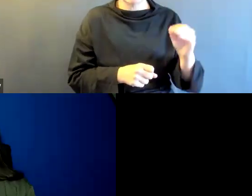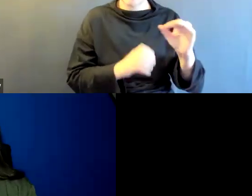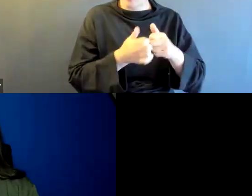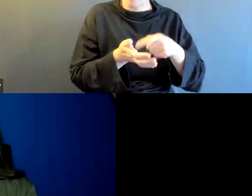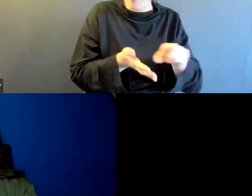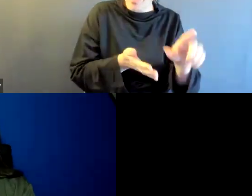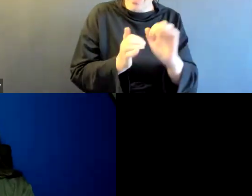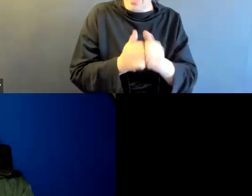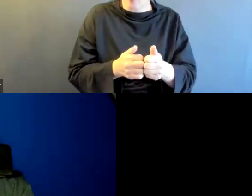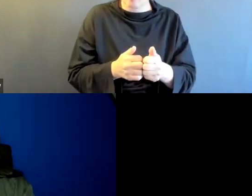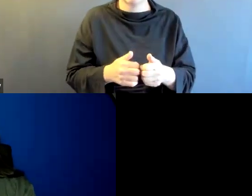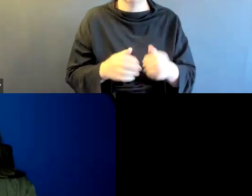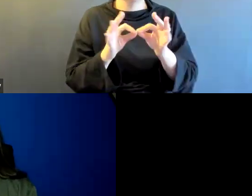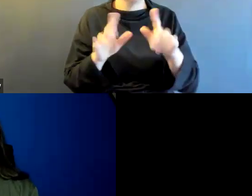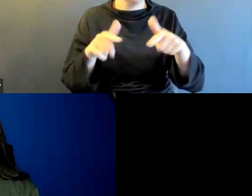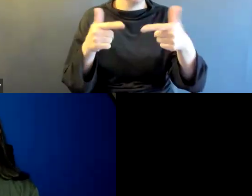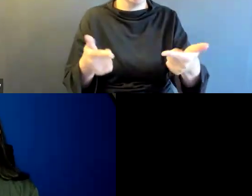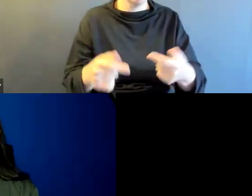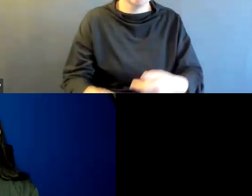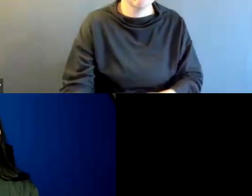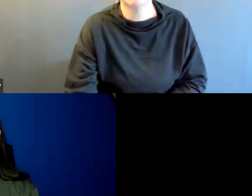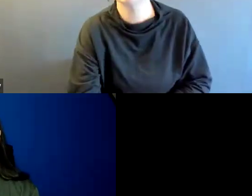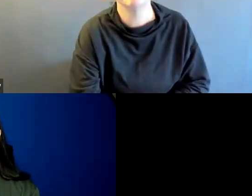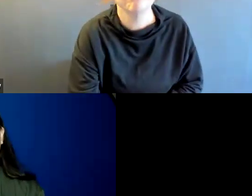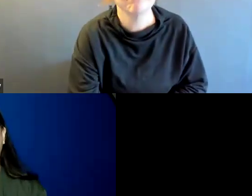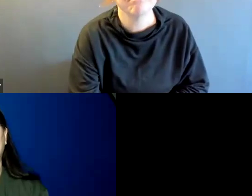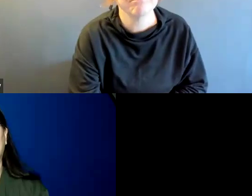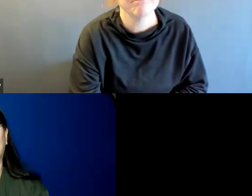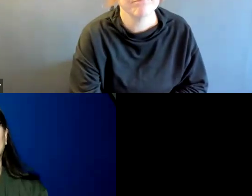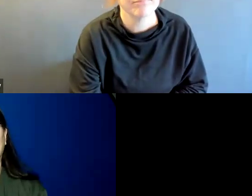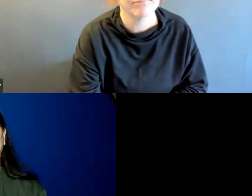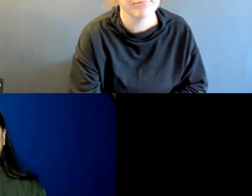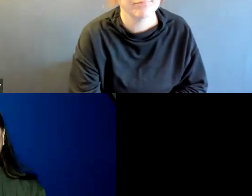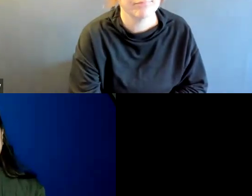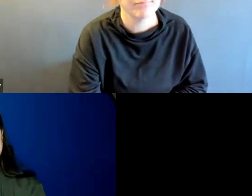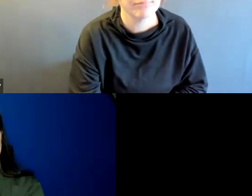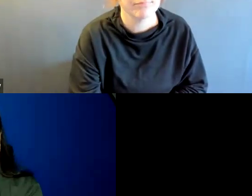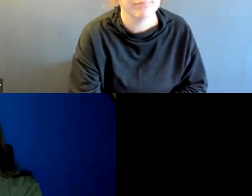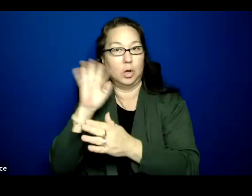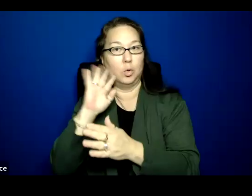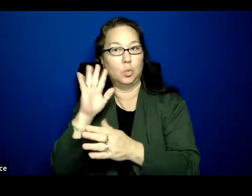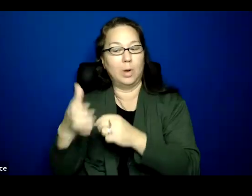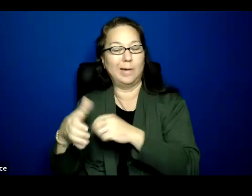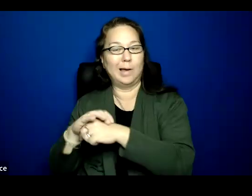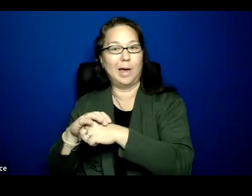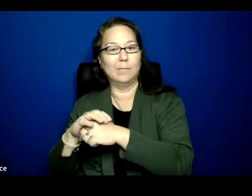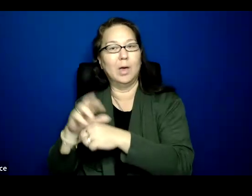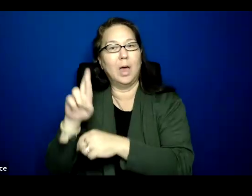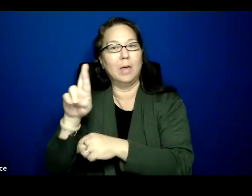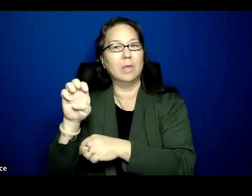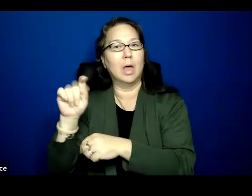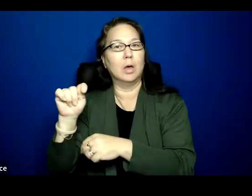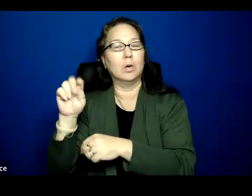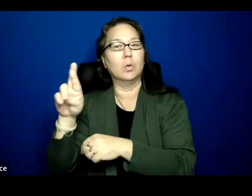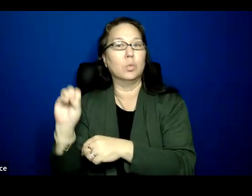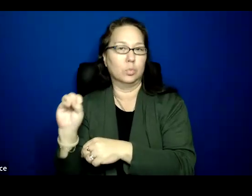Yeah. Yeah, so the city will cover the assuming it's approved, the retroactive piece